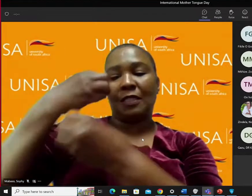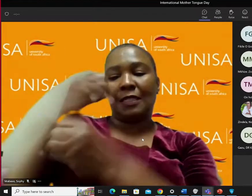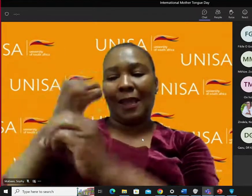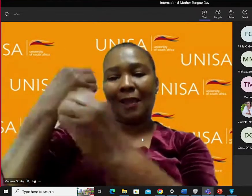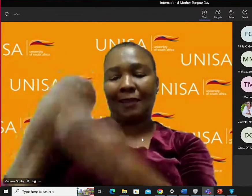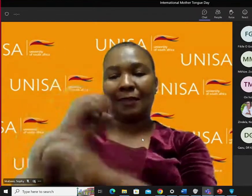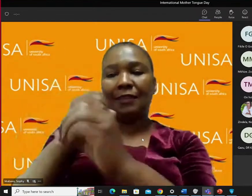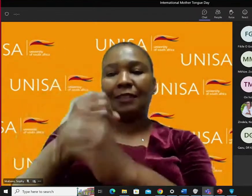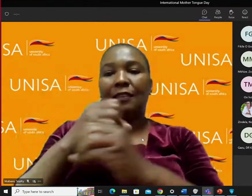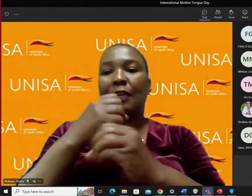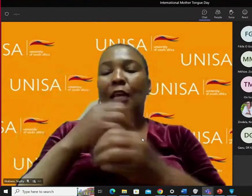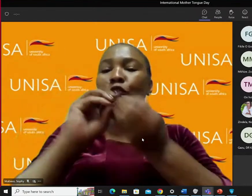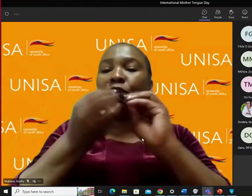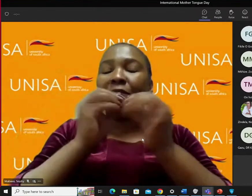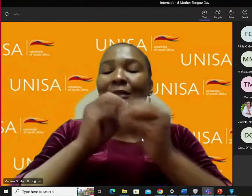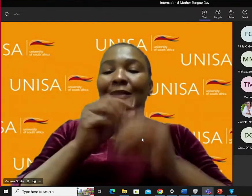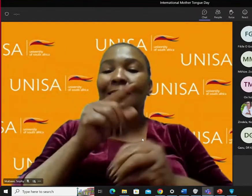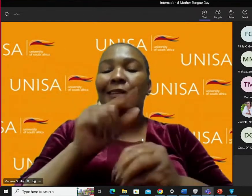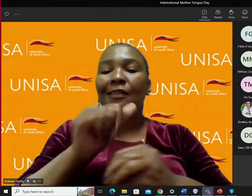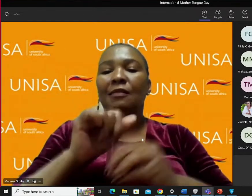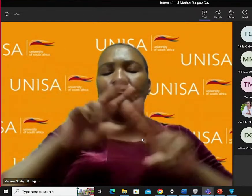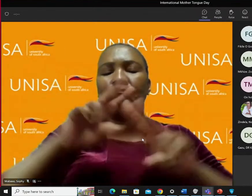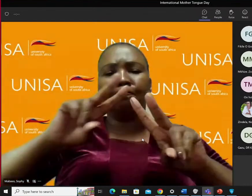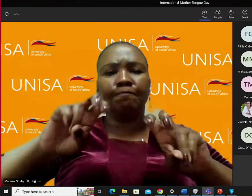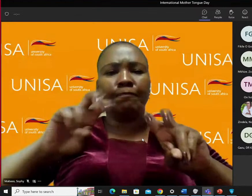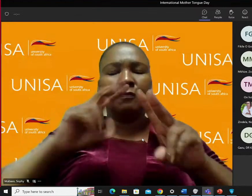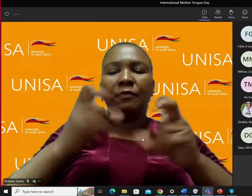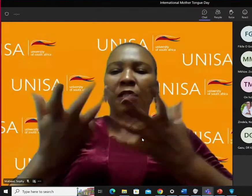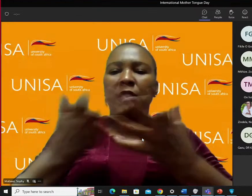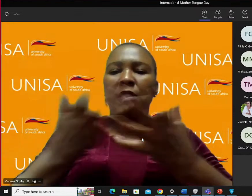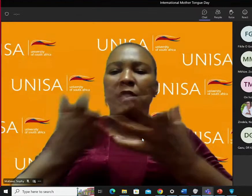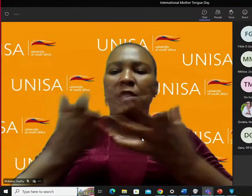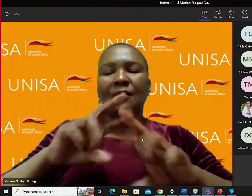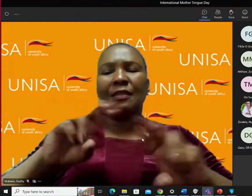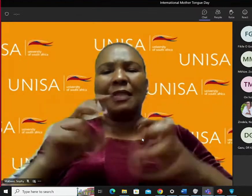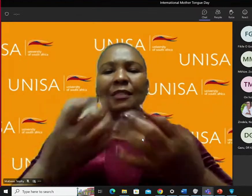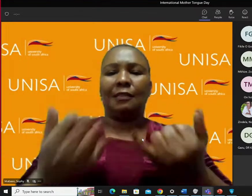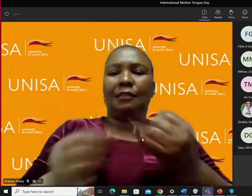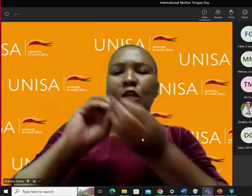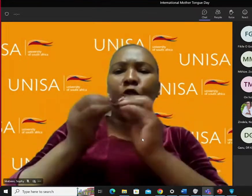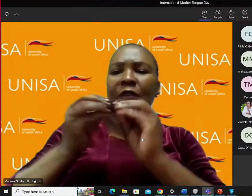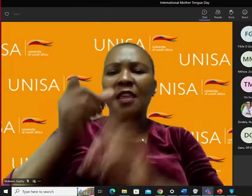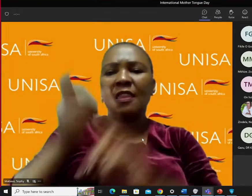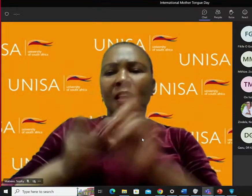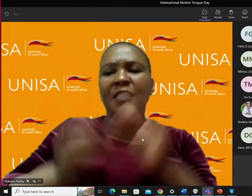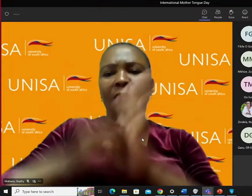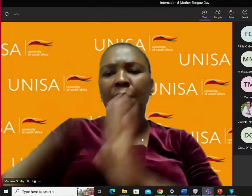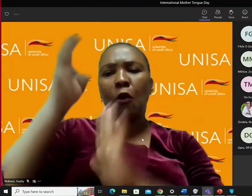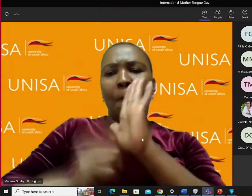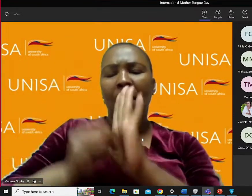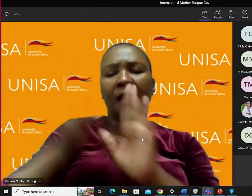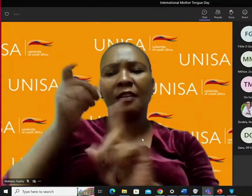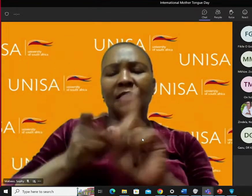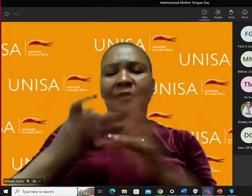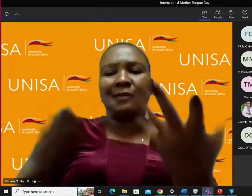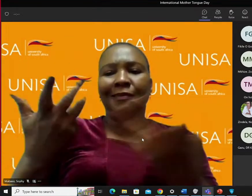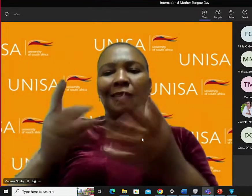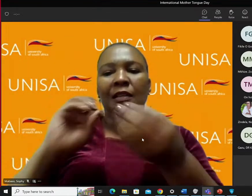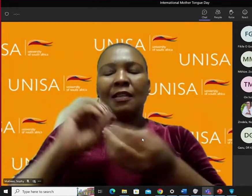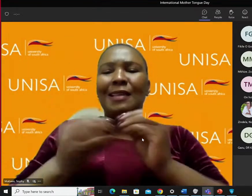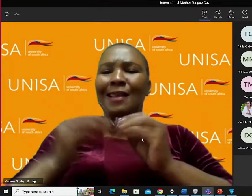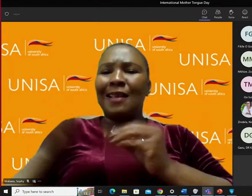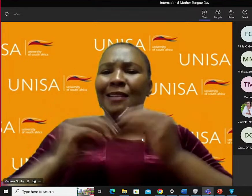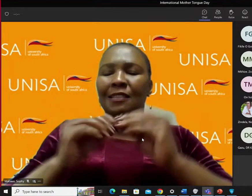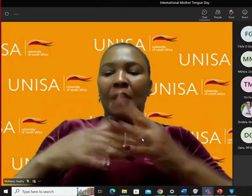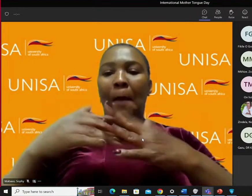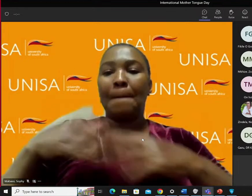are actively seeking out researchers, innovators, developers, and creating a platform